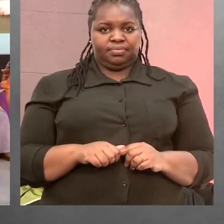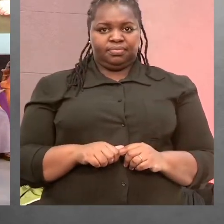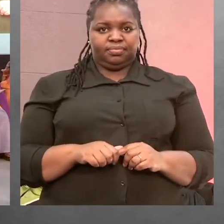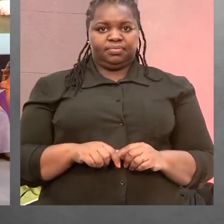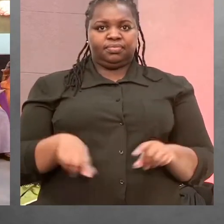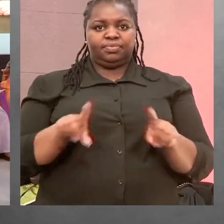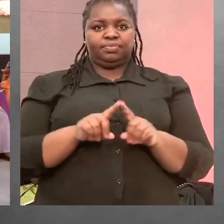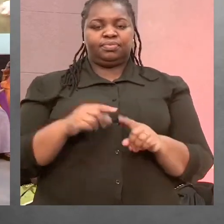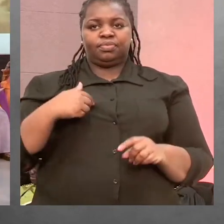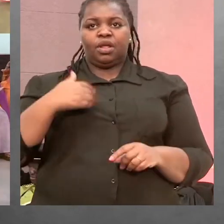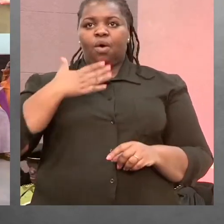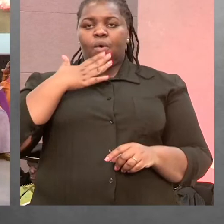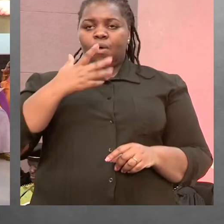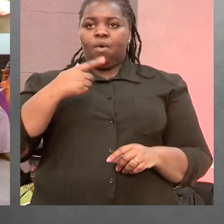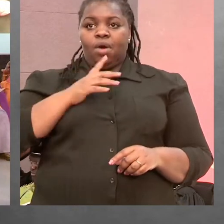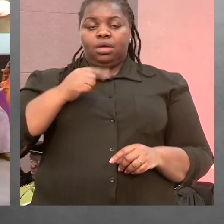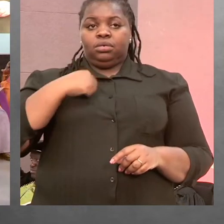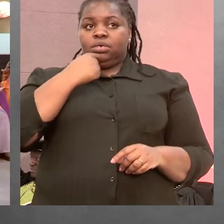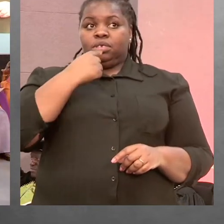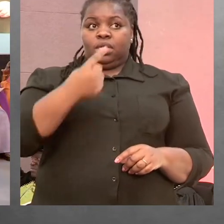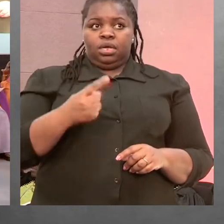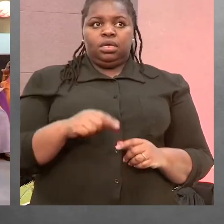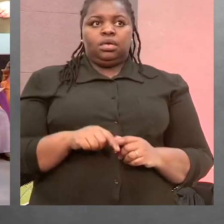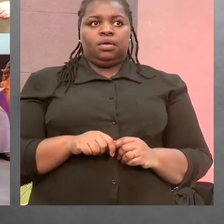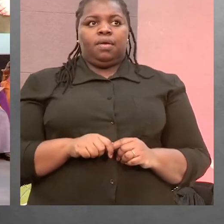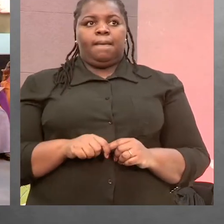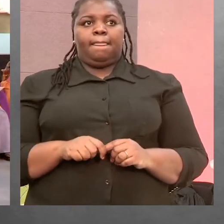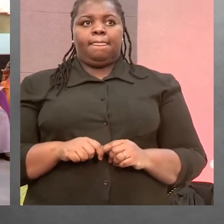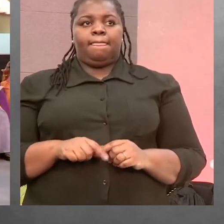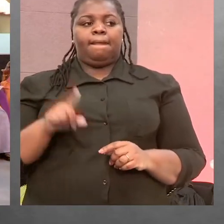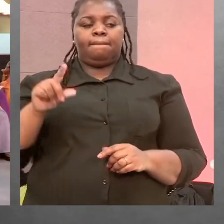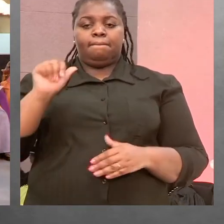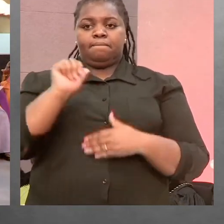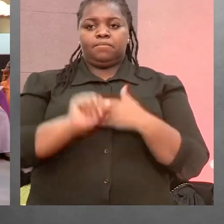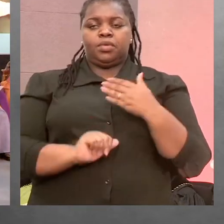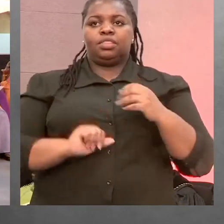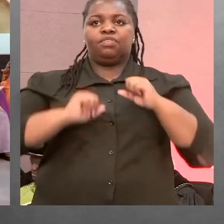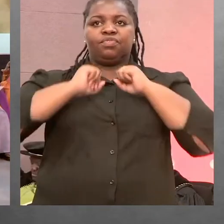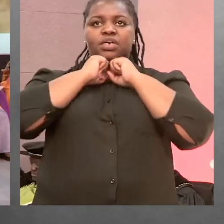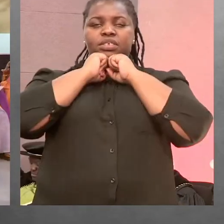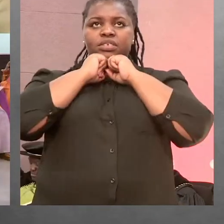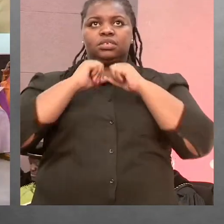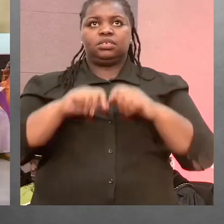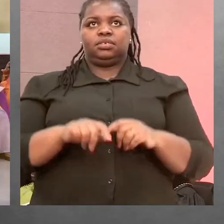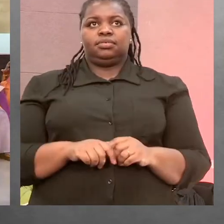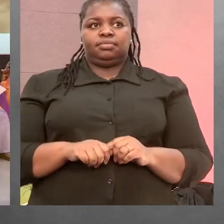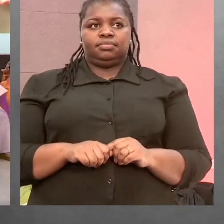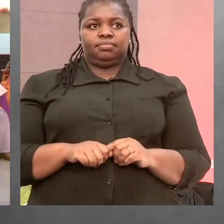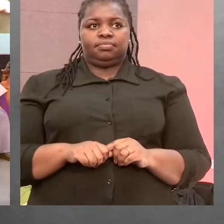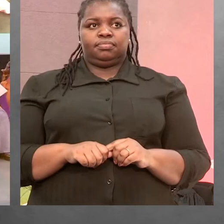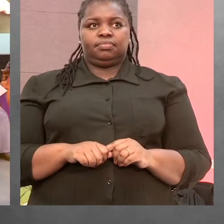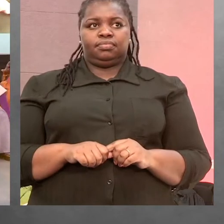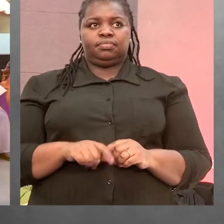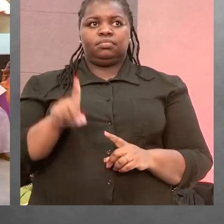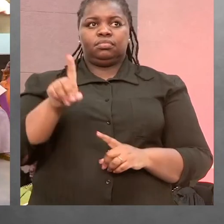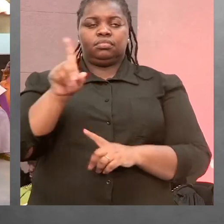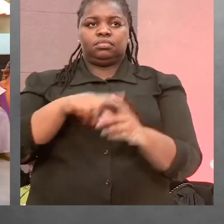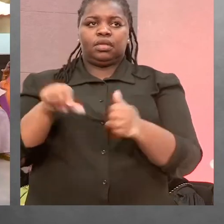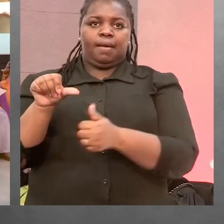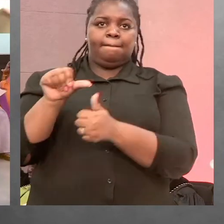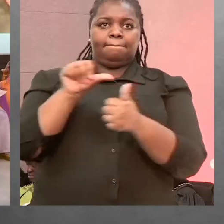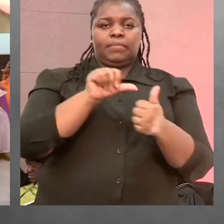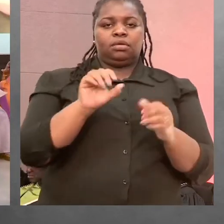I also wish to indicate that the month of August takes us back to